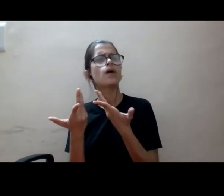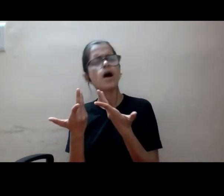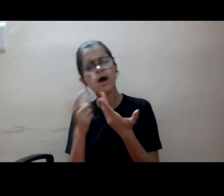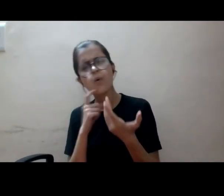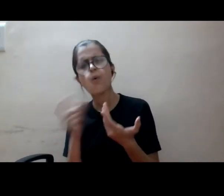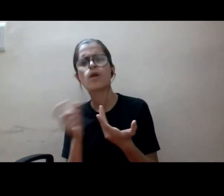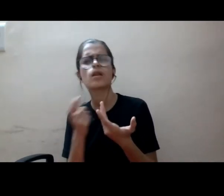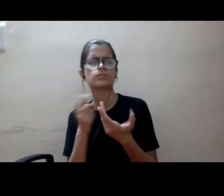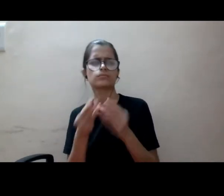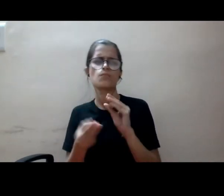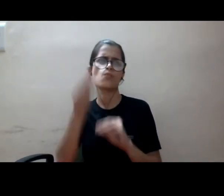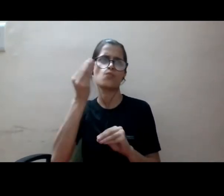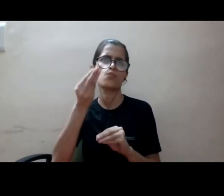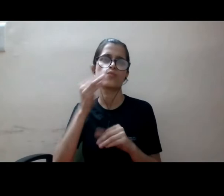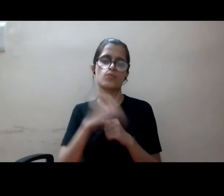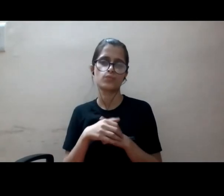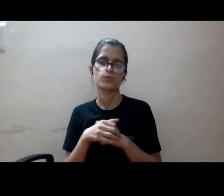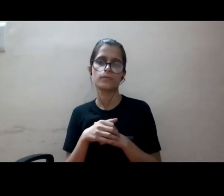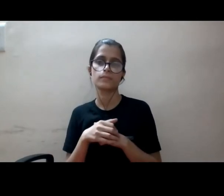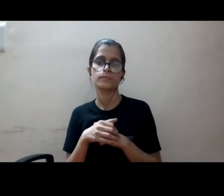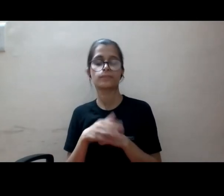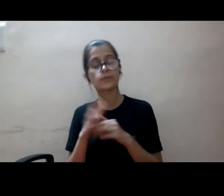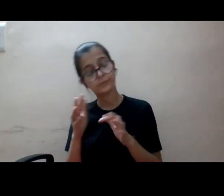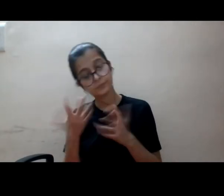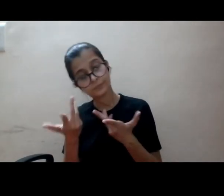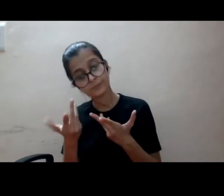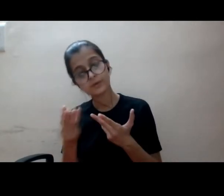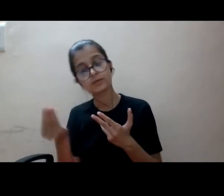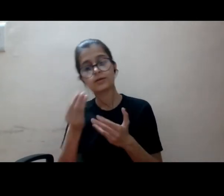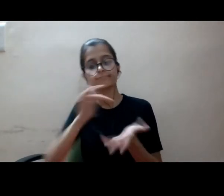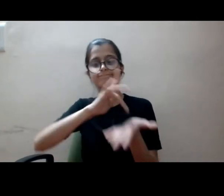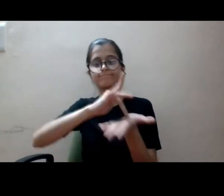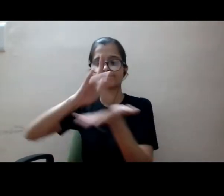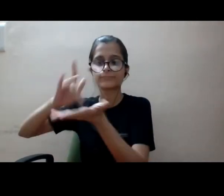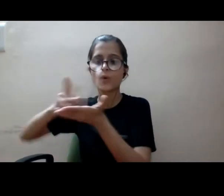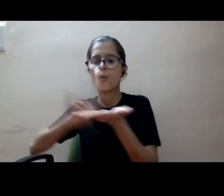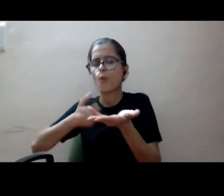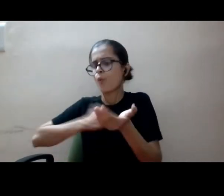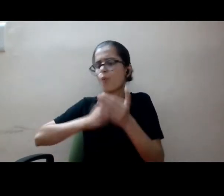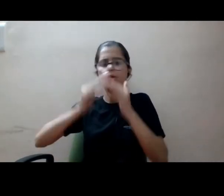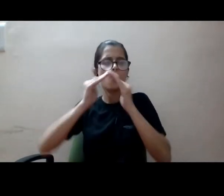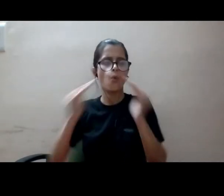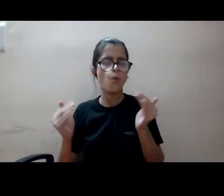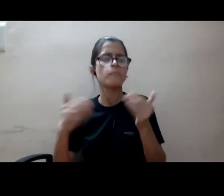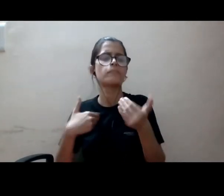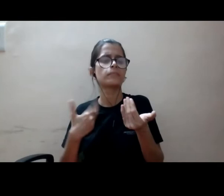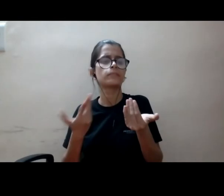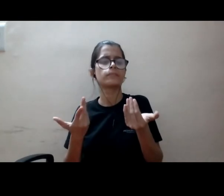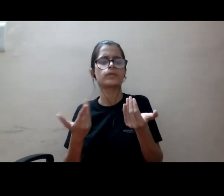mostly in college, because, or even at our place like home, like